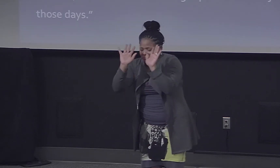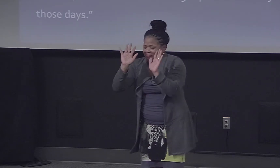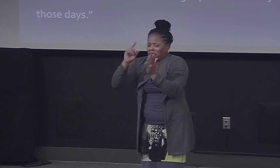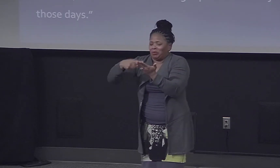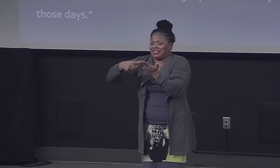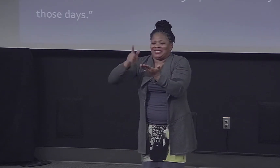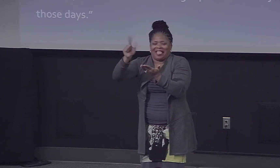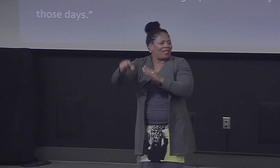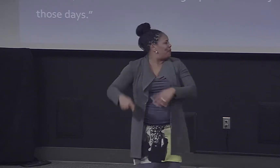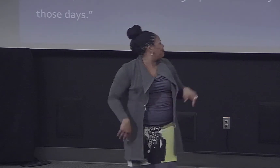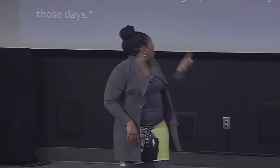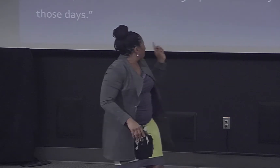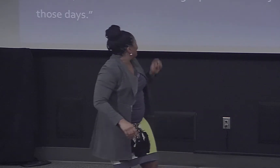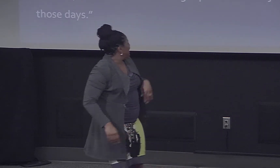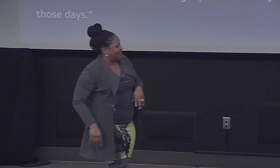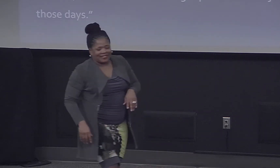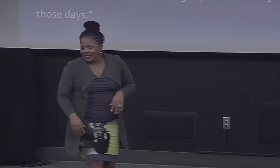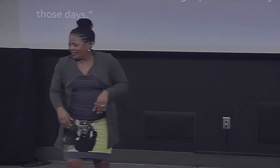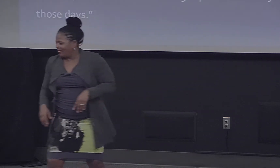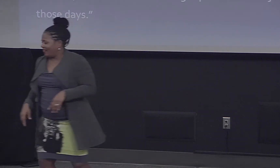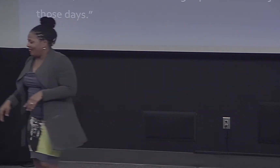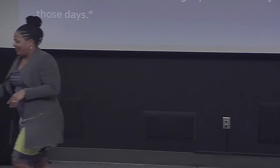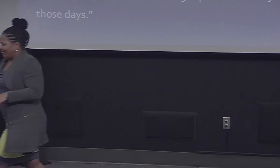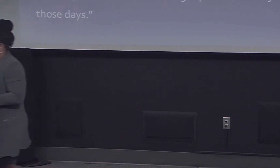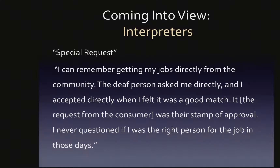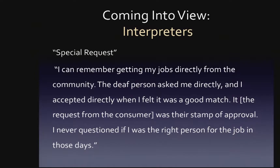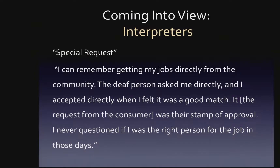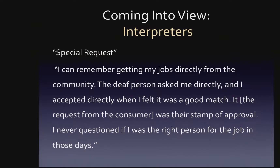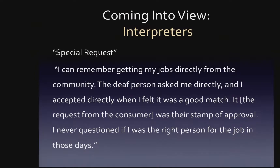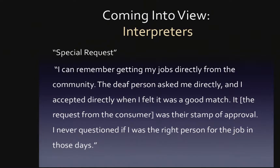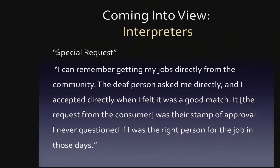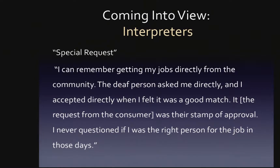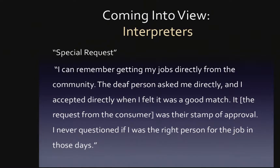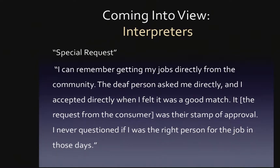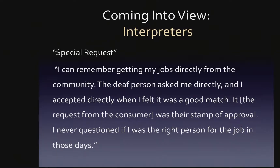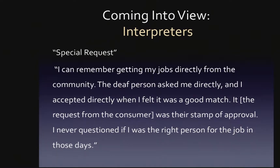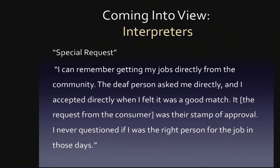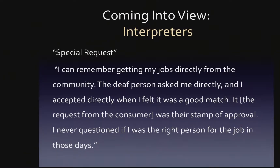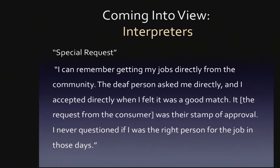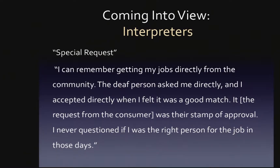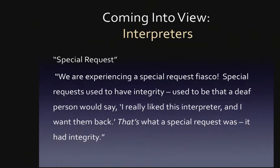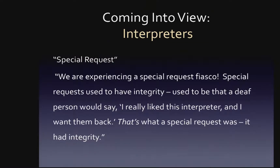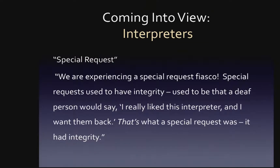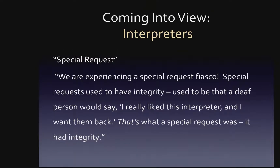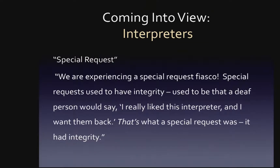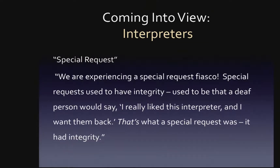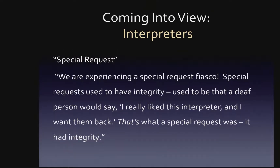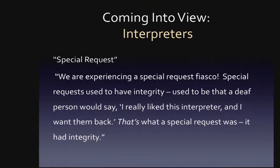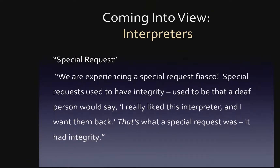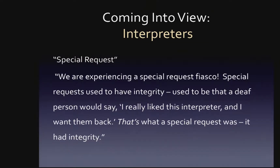which has now been replaced with other processes that I will talk about more later.